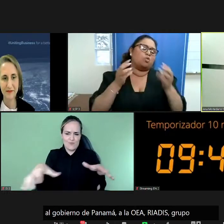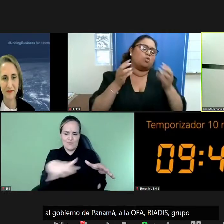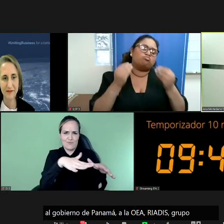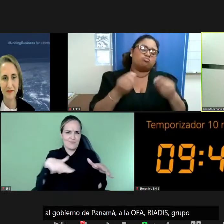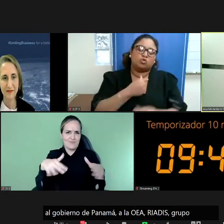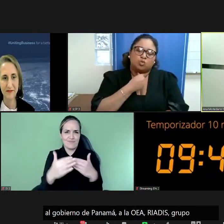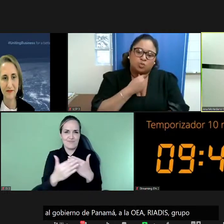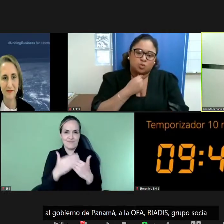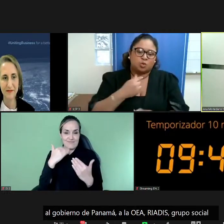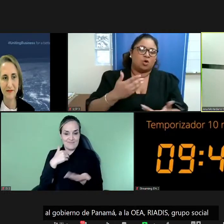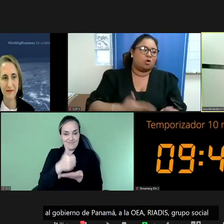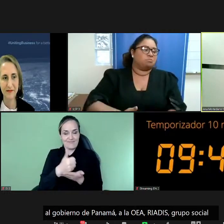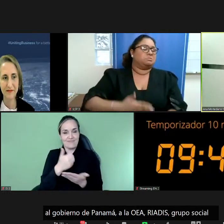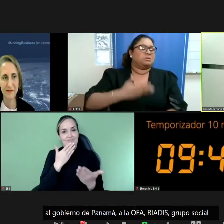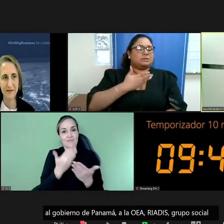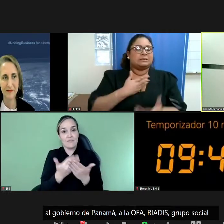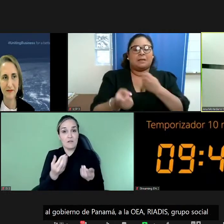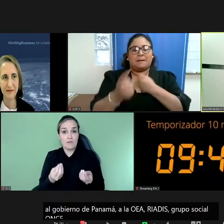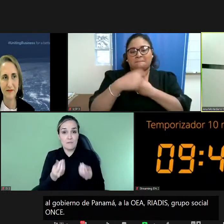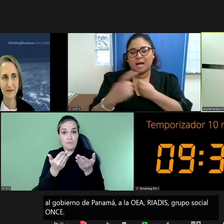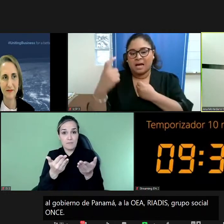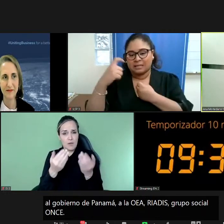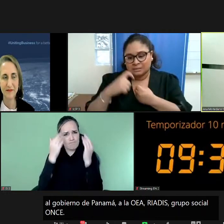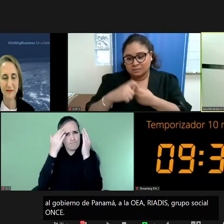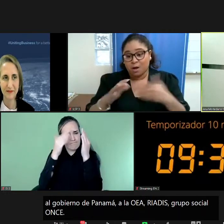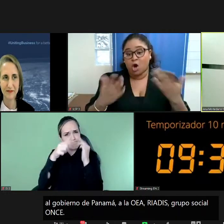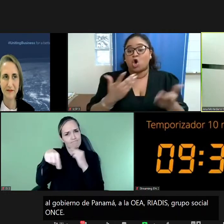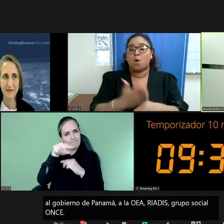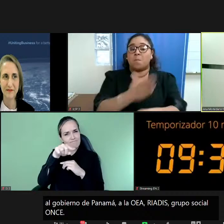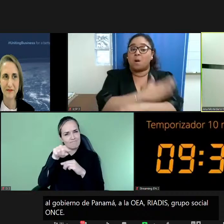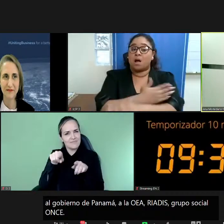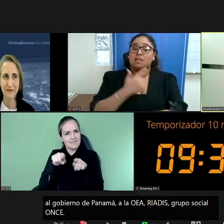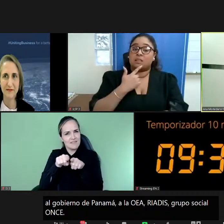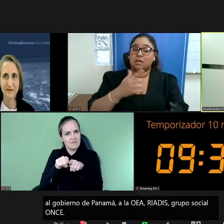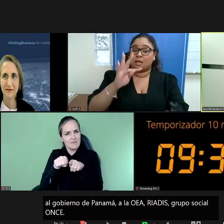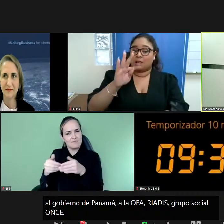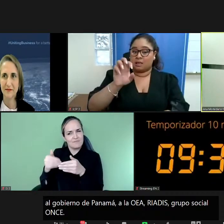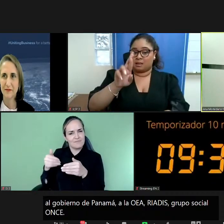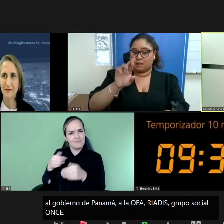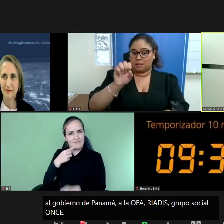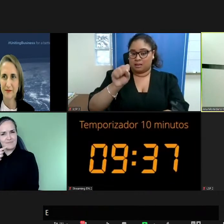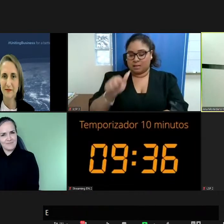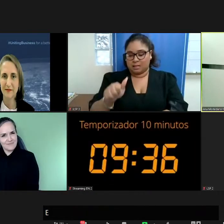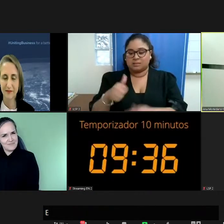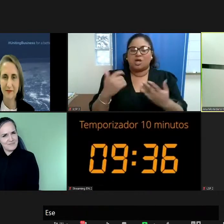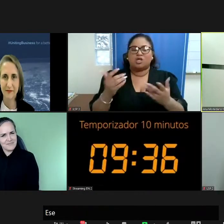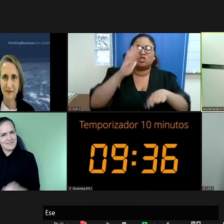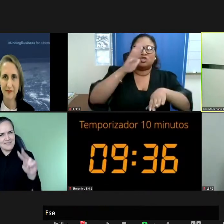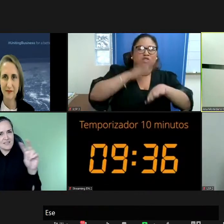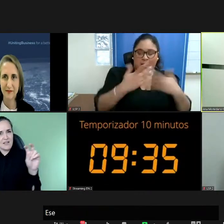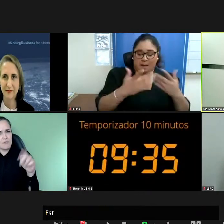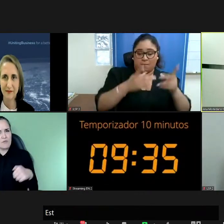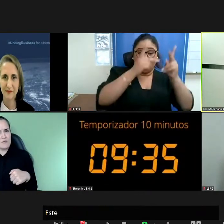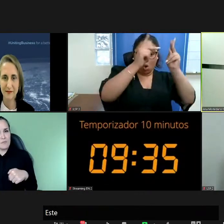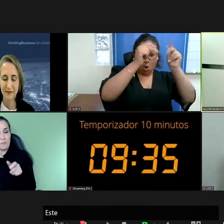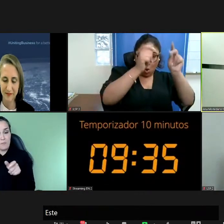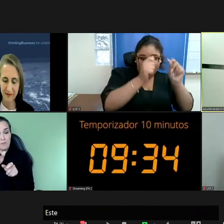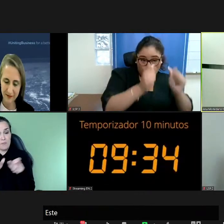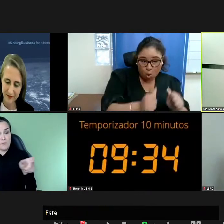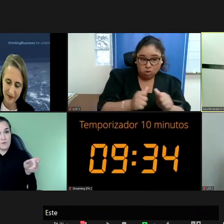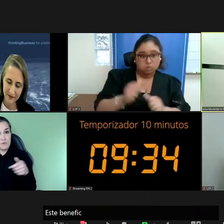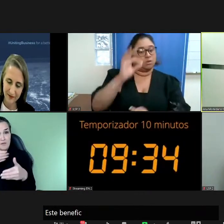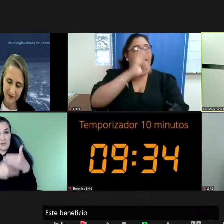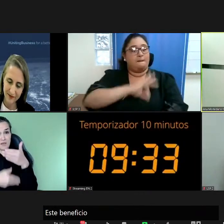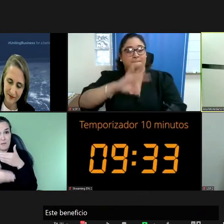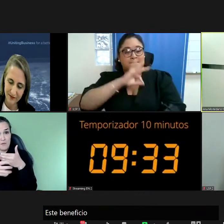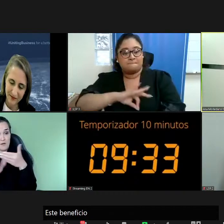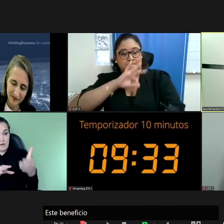so here we would like to share some reflections with you as teresa is talking on the cost benefit of inclusion of persons with